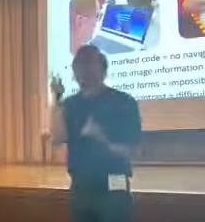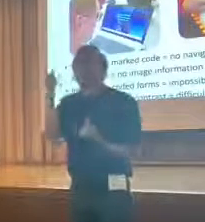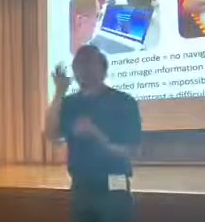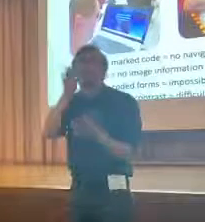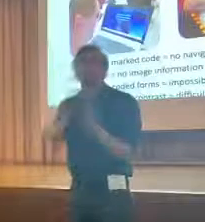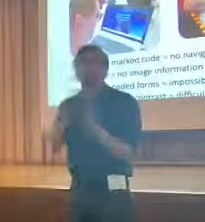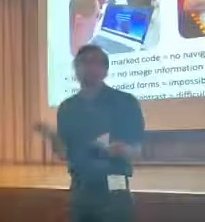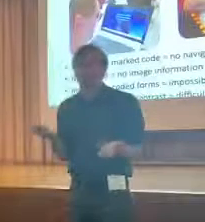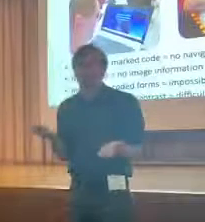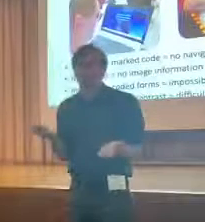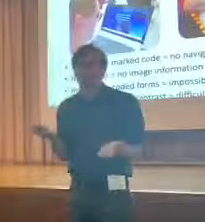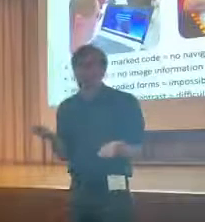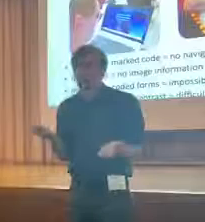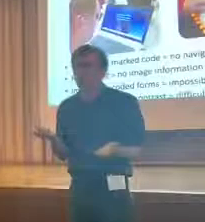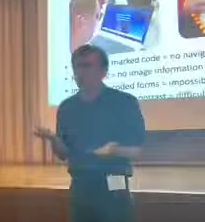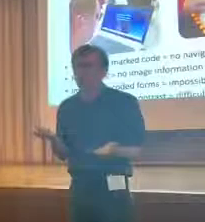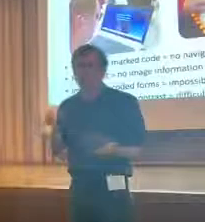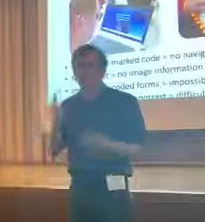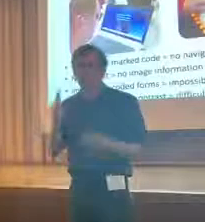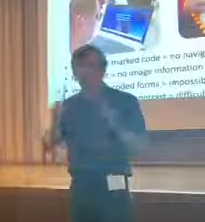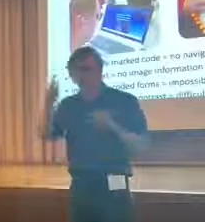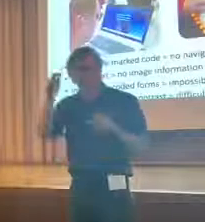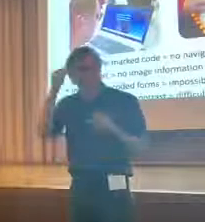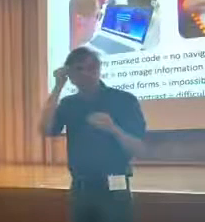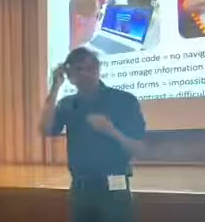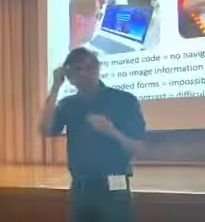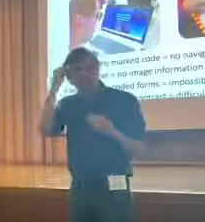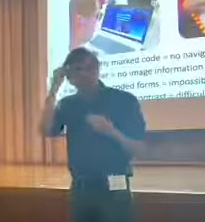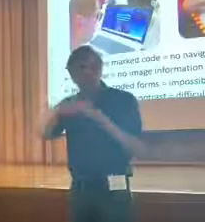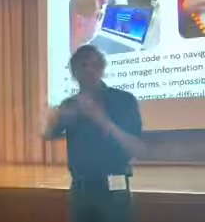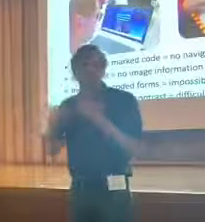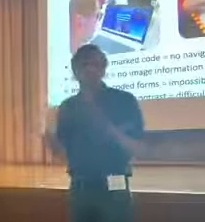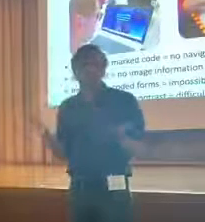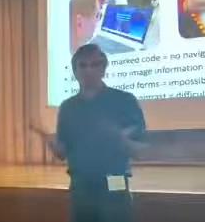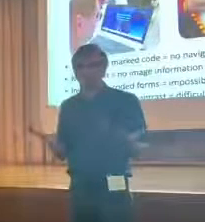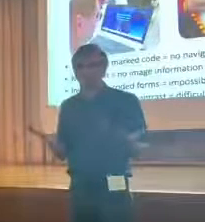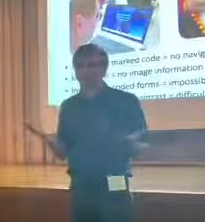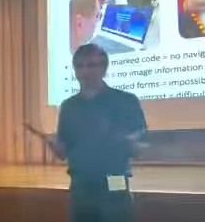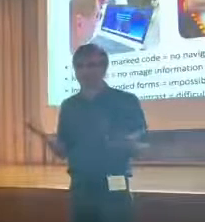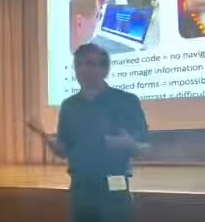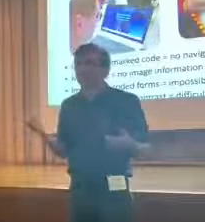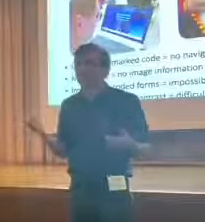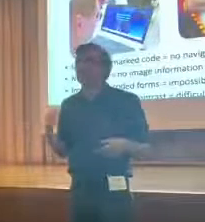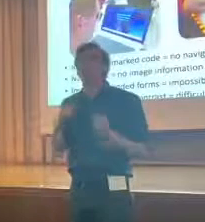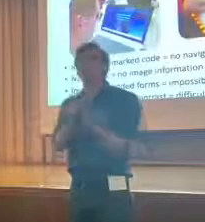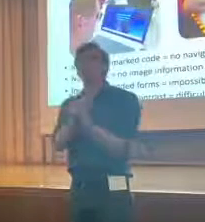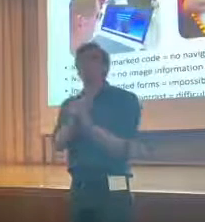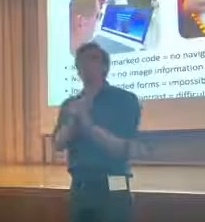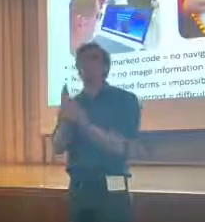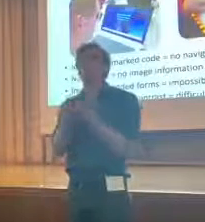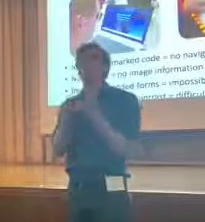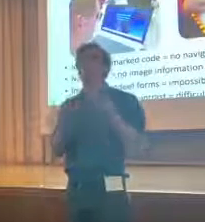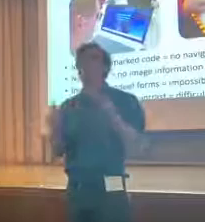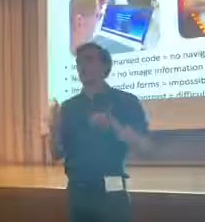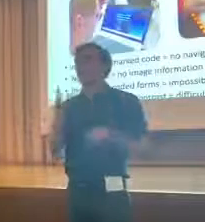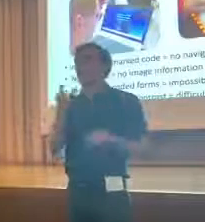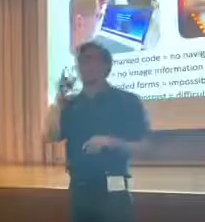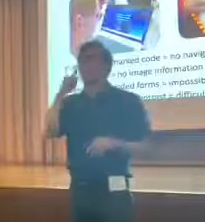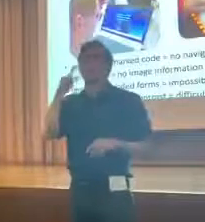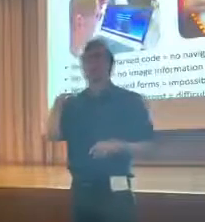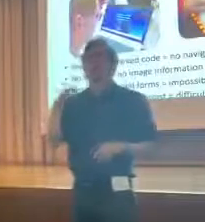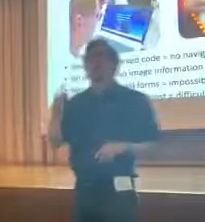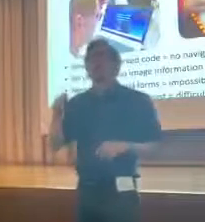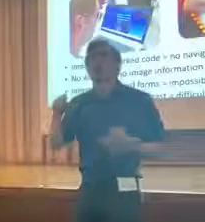need equal access to that information. And I do run into people that think, I'm just gonna mark every image as